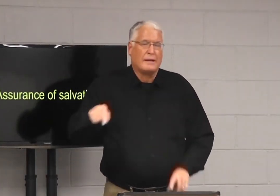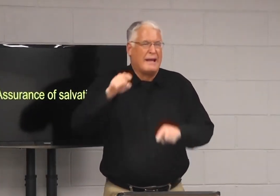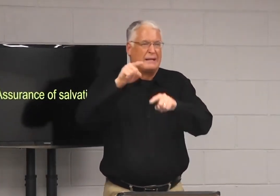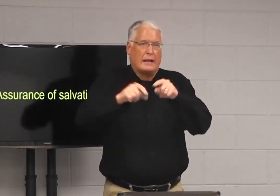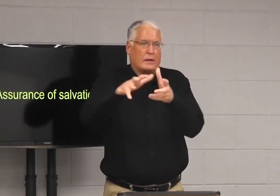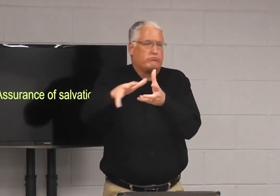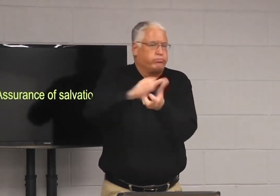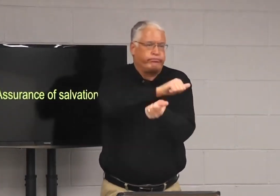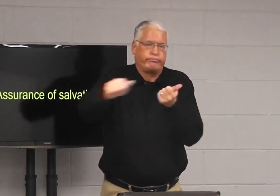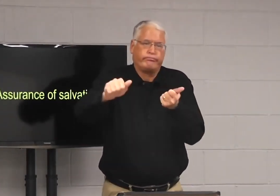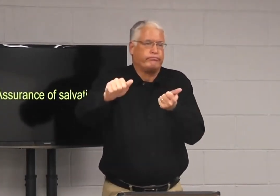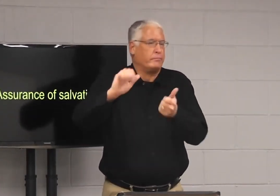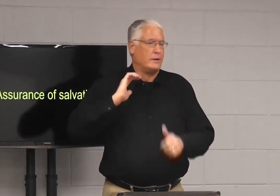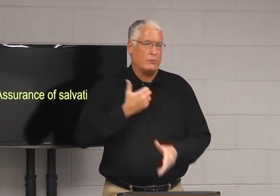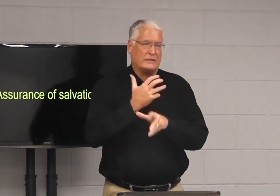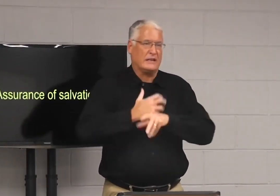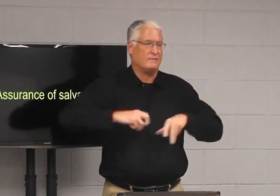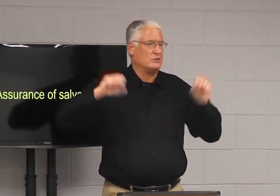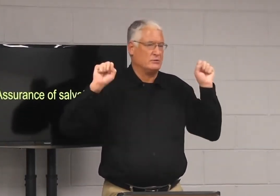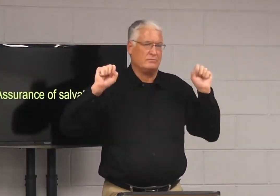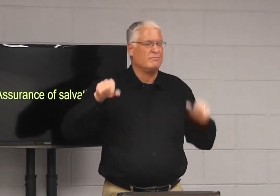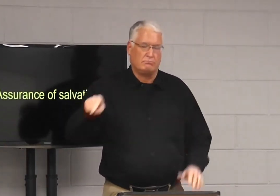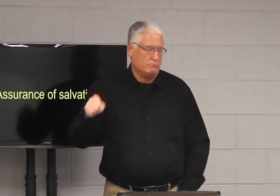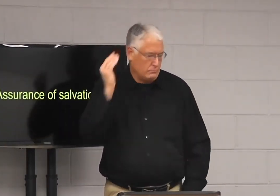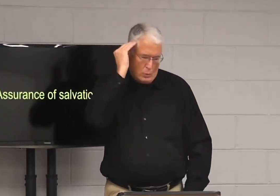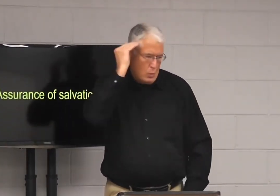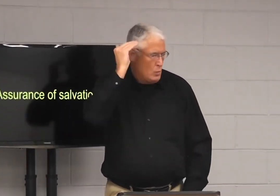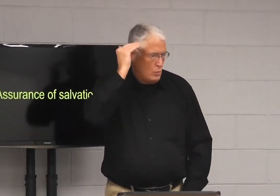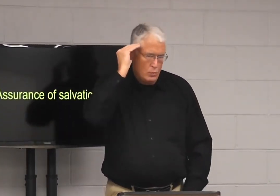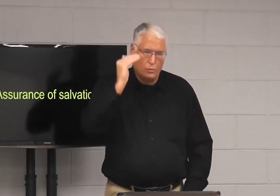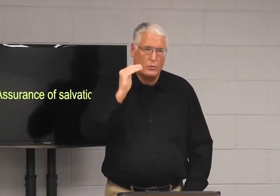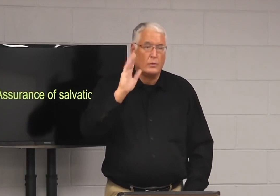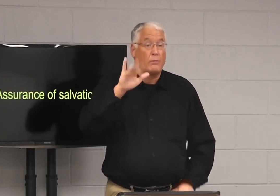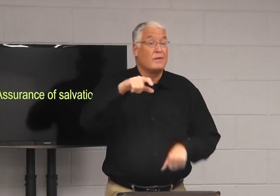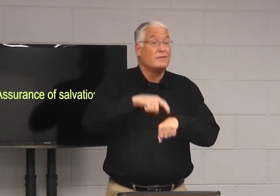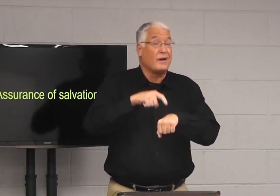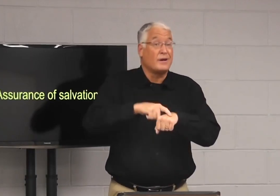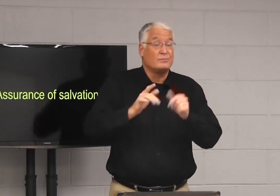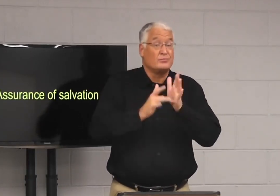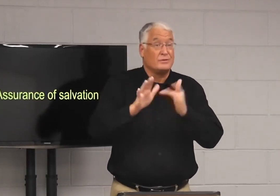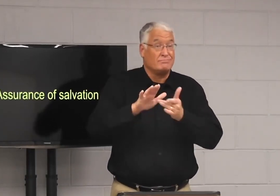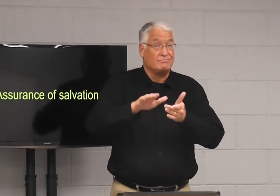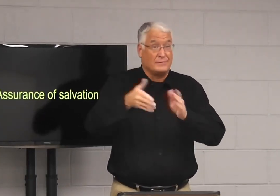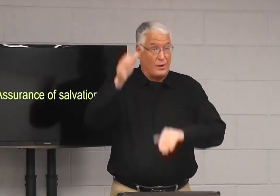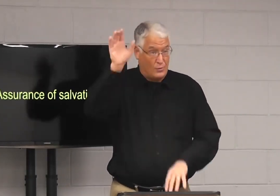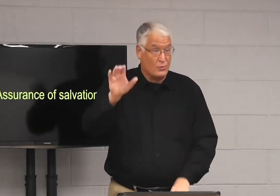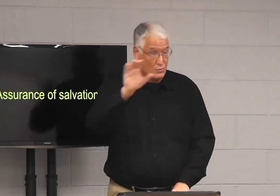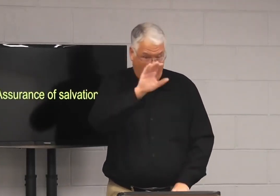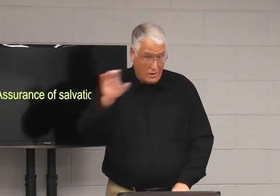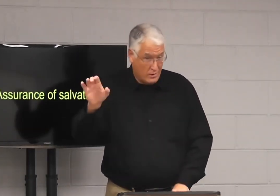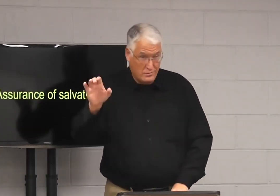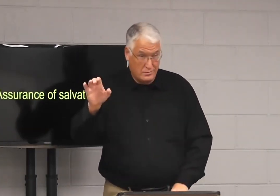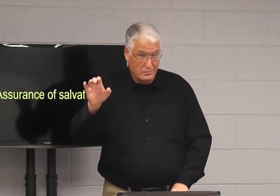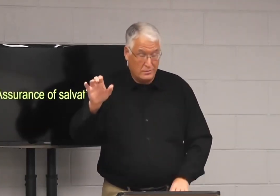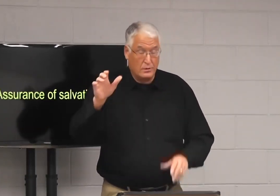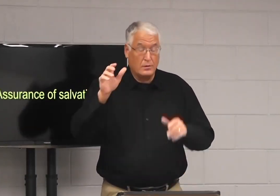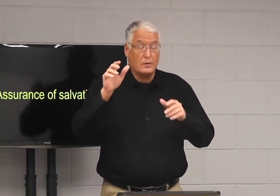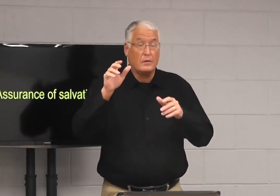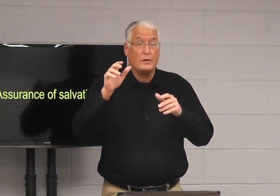He knows that he cannot destroy our salvation. By the time, you know, when Jesus died on the